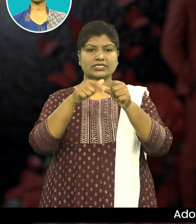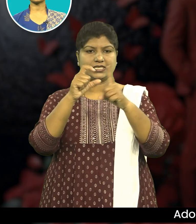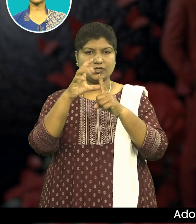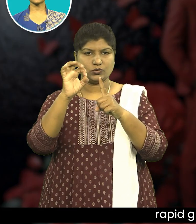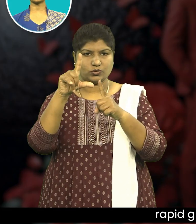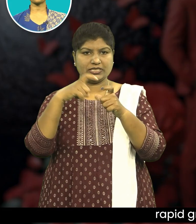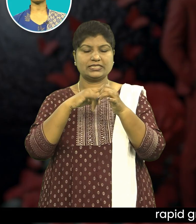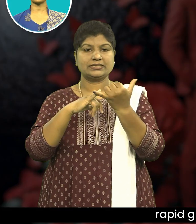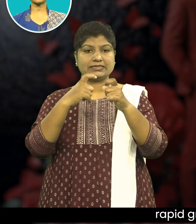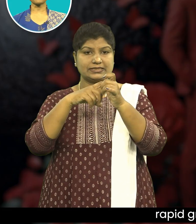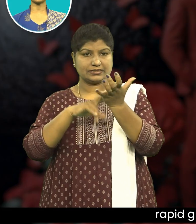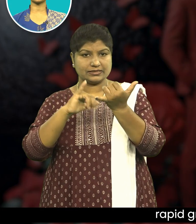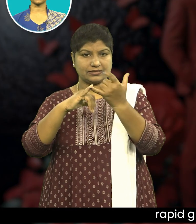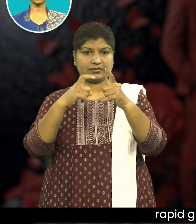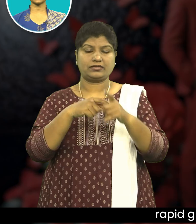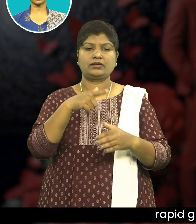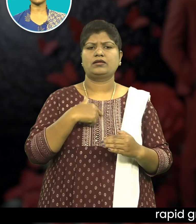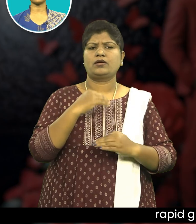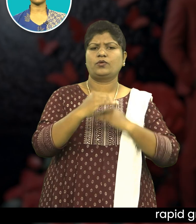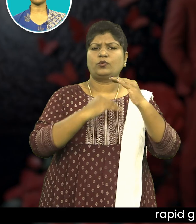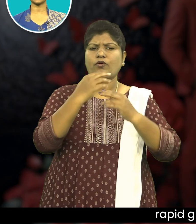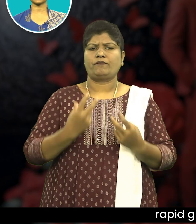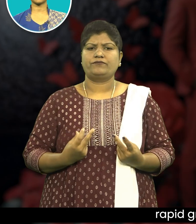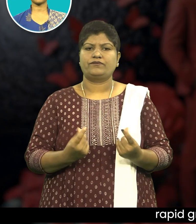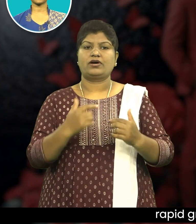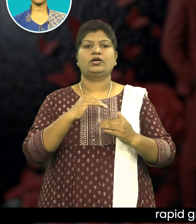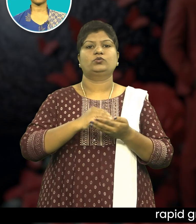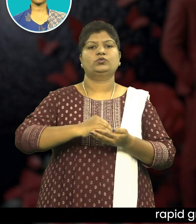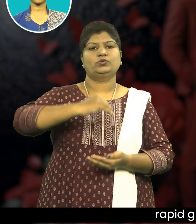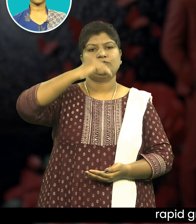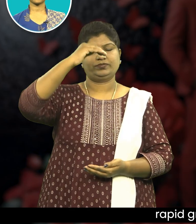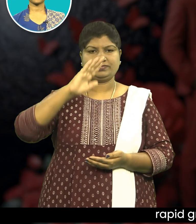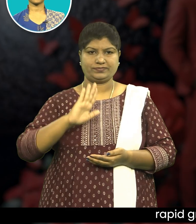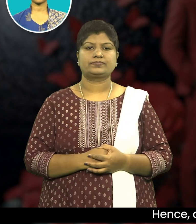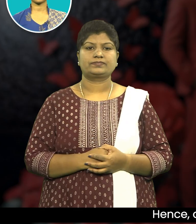Adolescence is a stage of rapid growth and development.